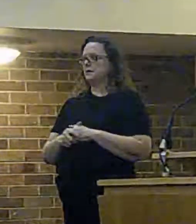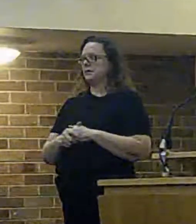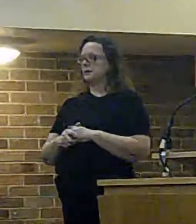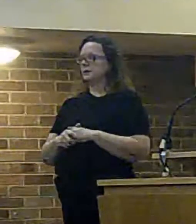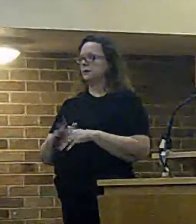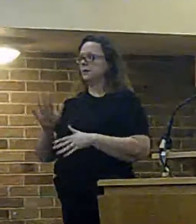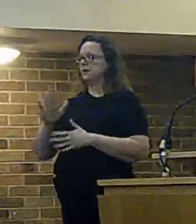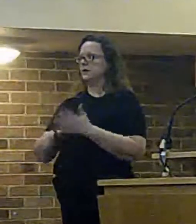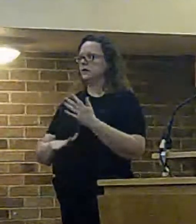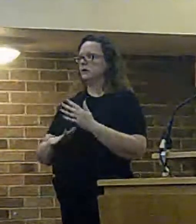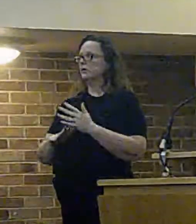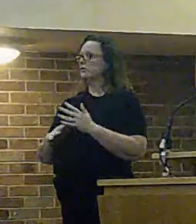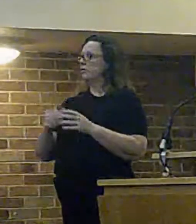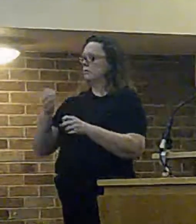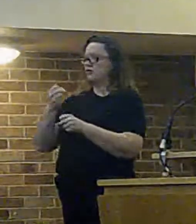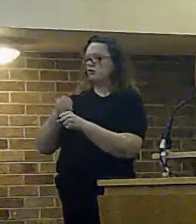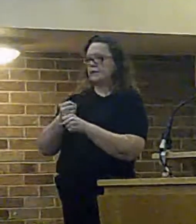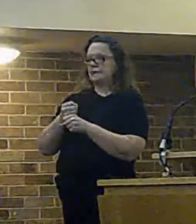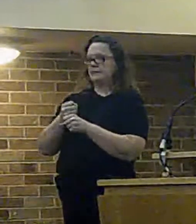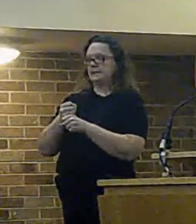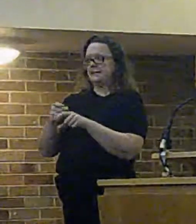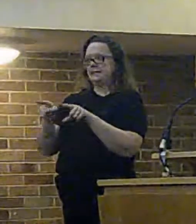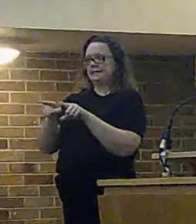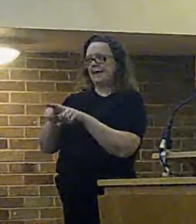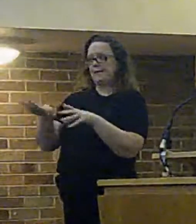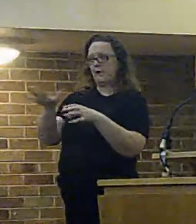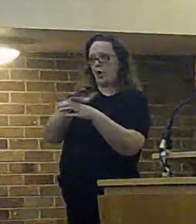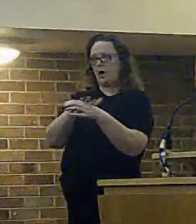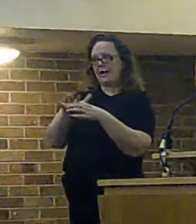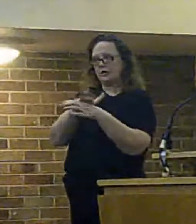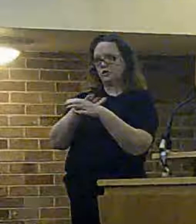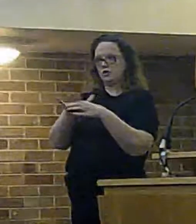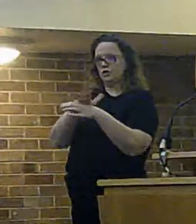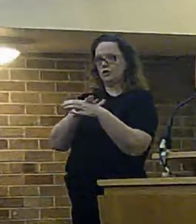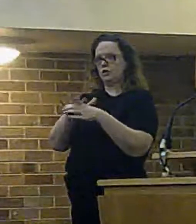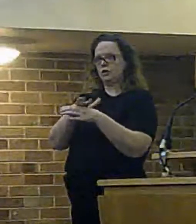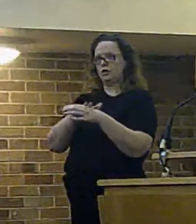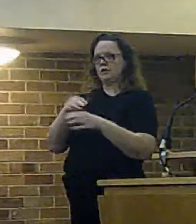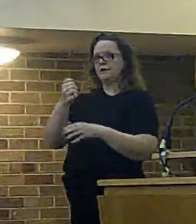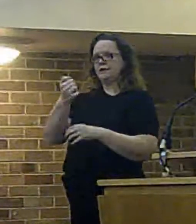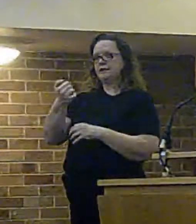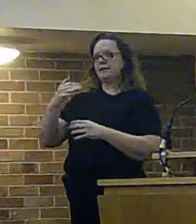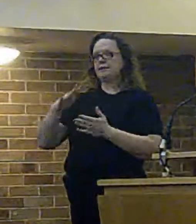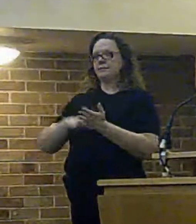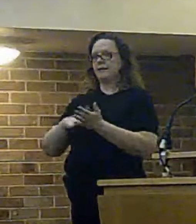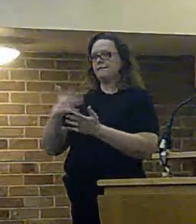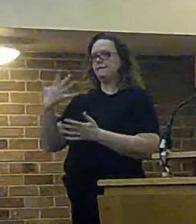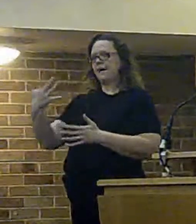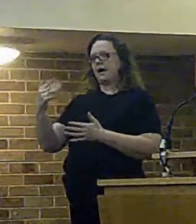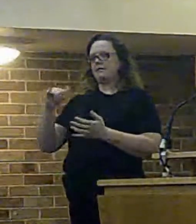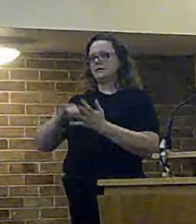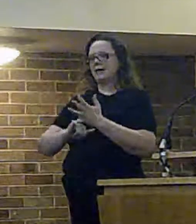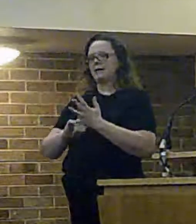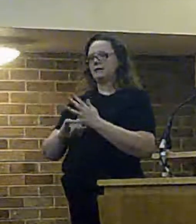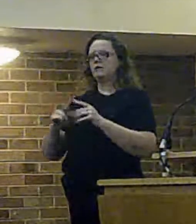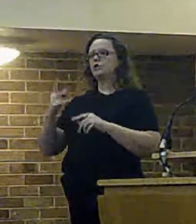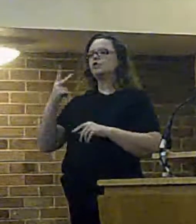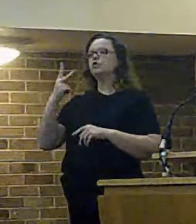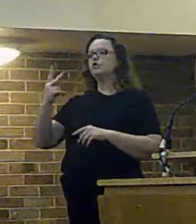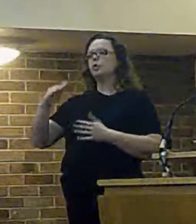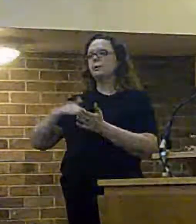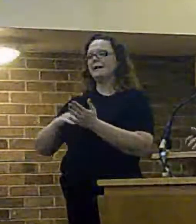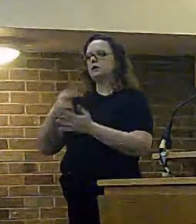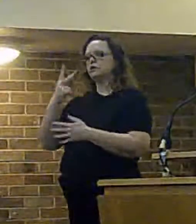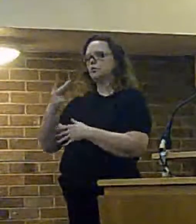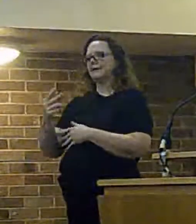That's from Greasby to the same location, 6 minutes 5 seconds. Next slide, Vic. So there's the difference, 2 minutes